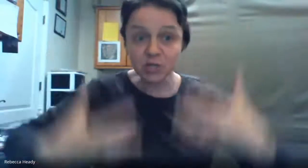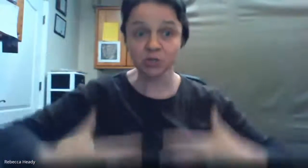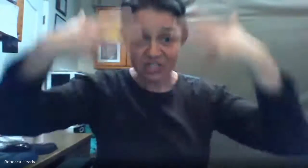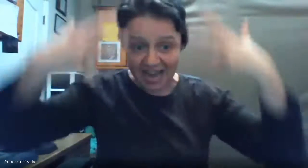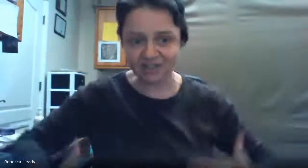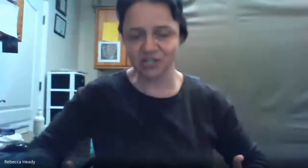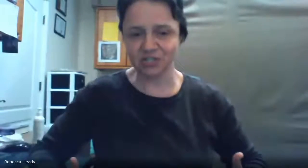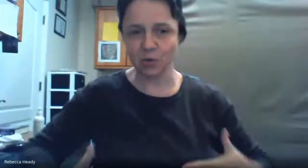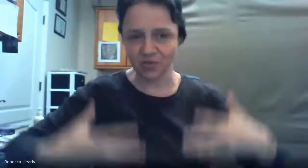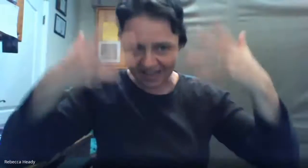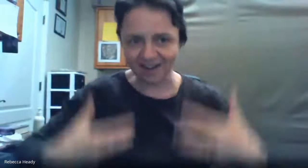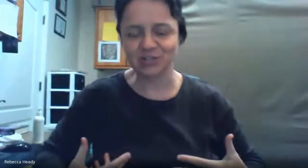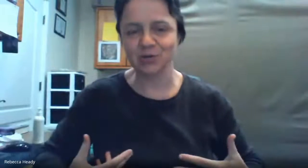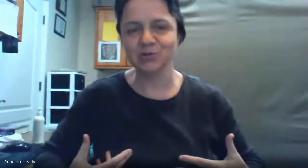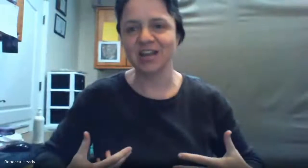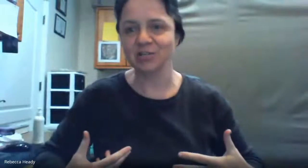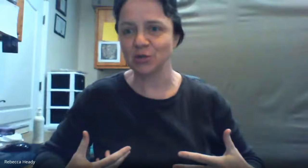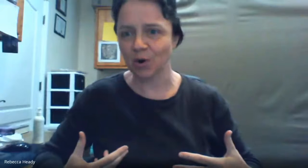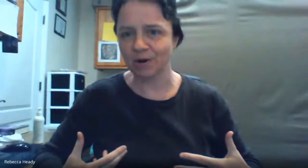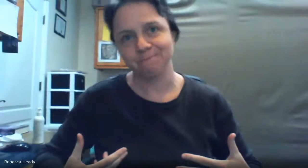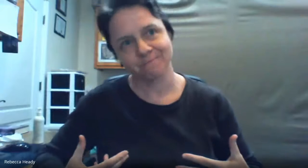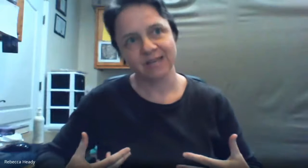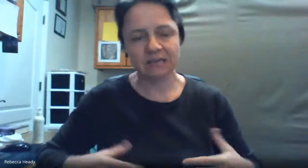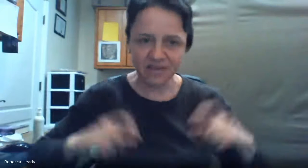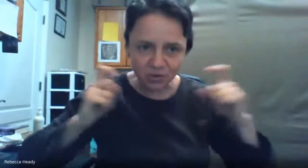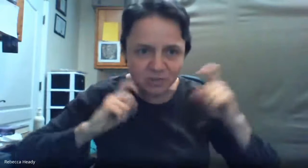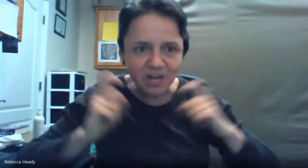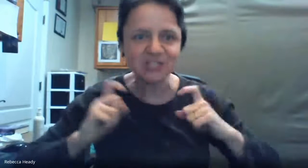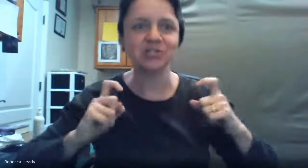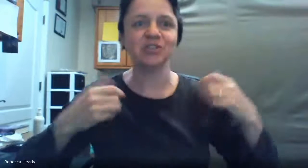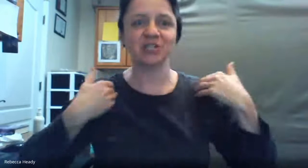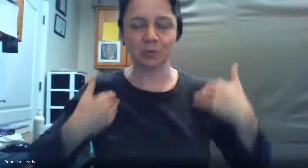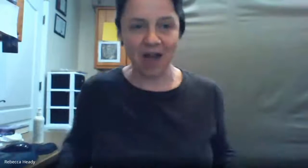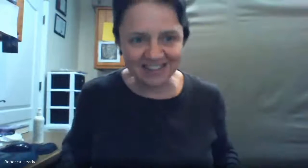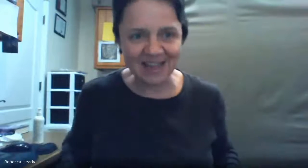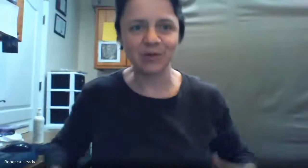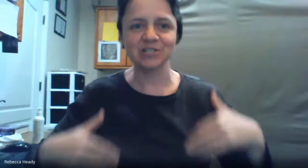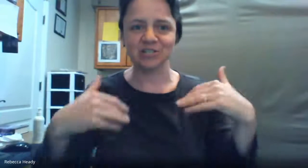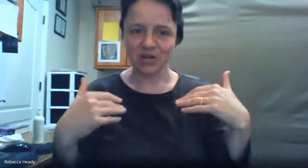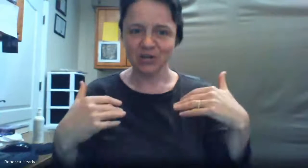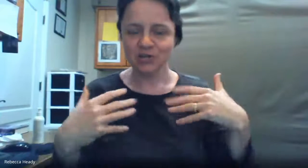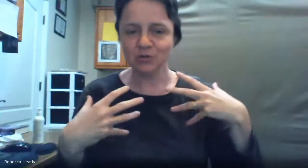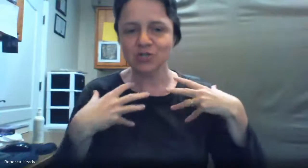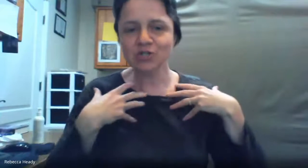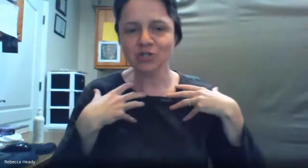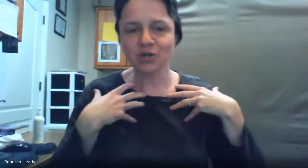you change, you know, the character, you change your facial expressions, you change your body language to